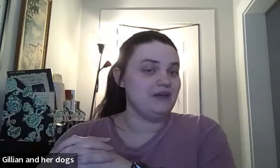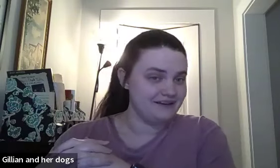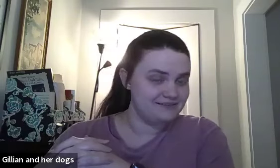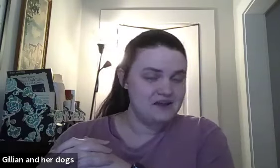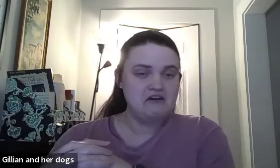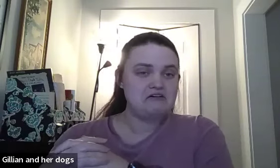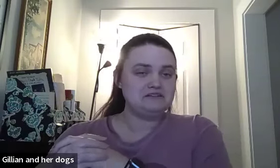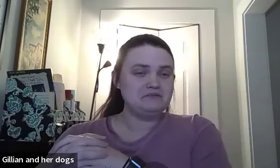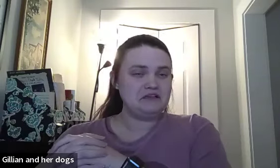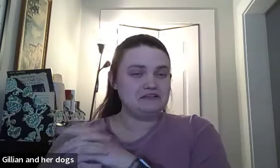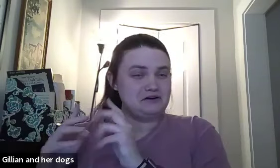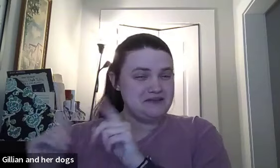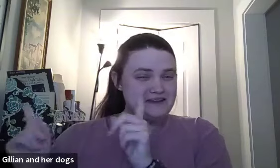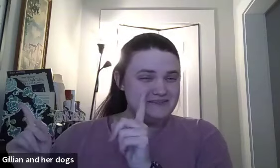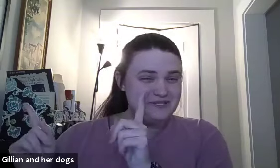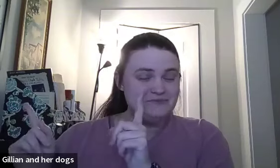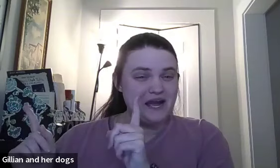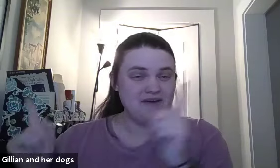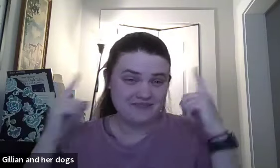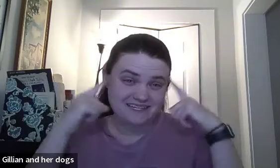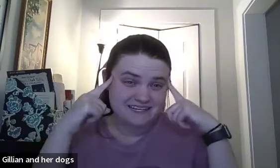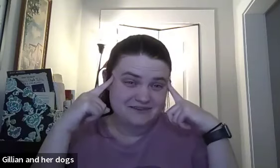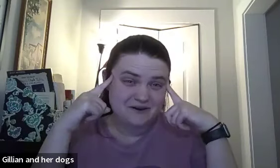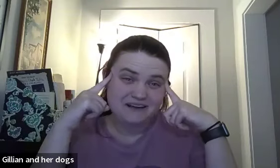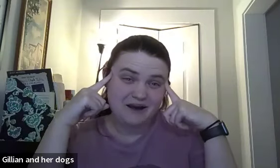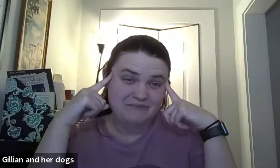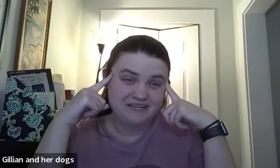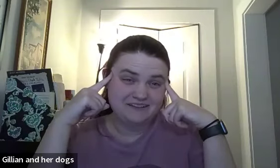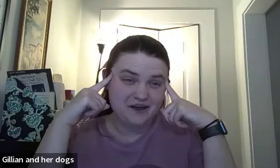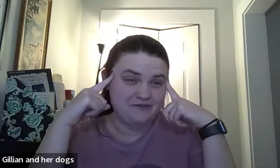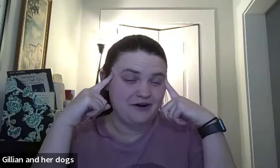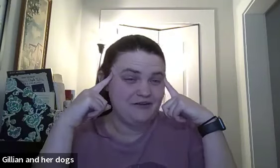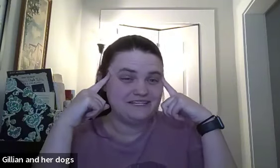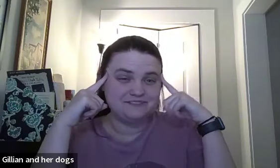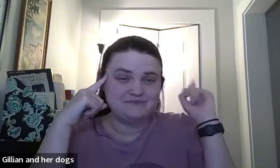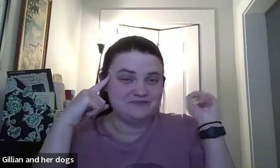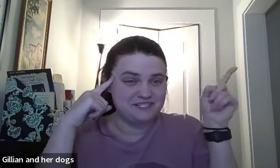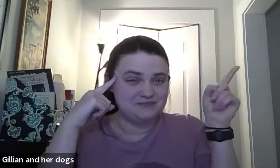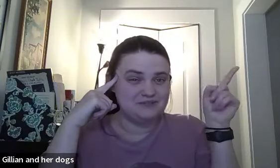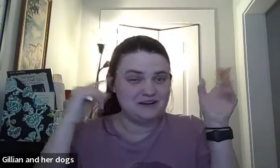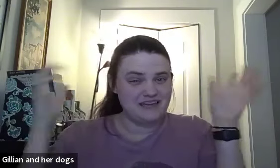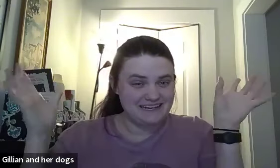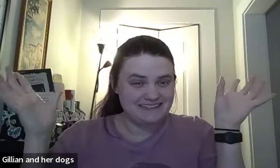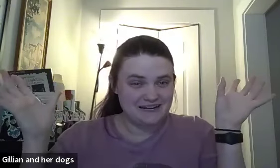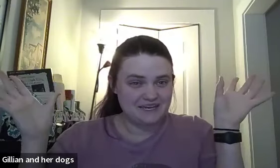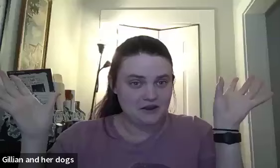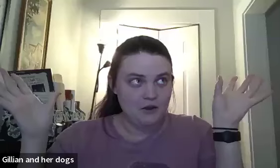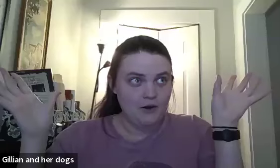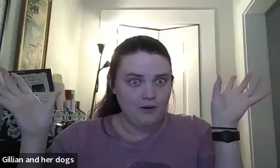you can. Typically, I don't make that difference, but I'm in Thanksgiving mode and I immediately thought of all the different types of vegetables that are canned. And I was like,